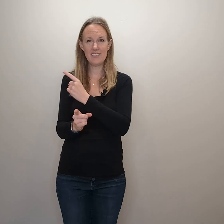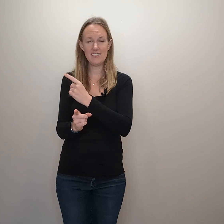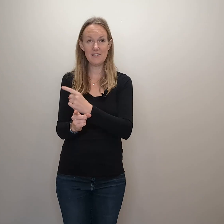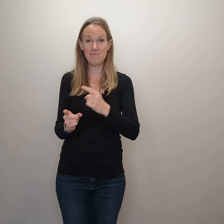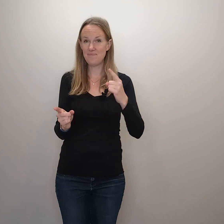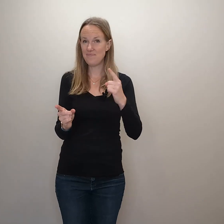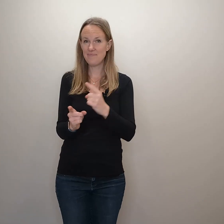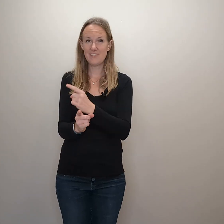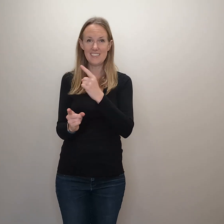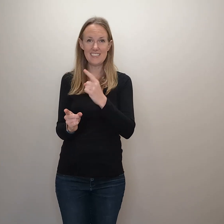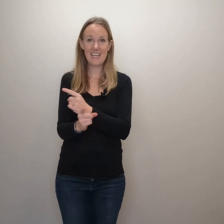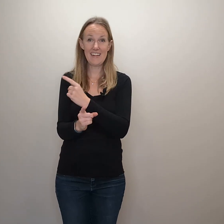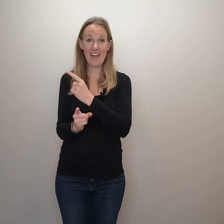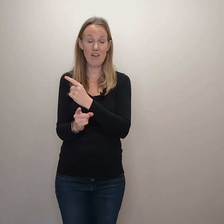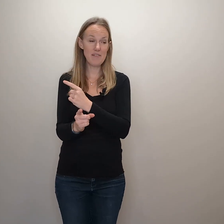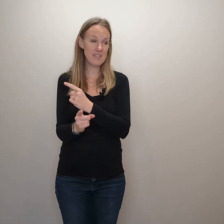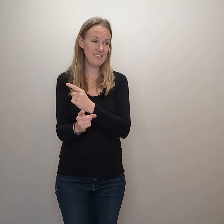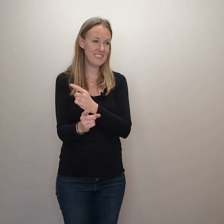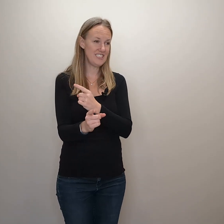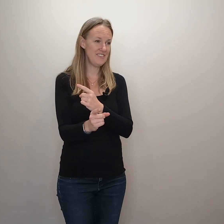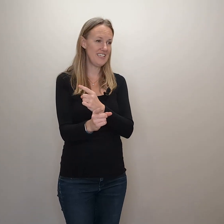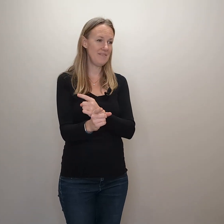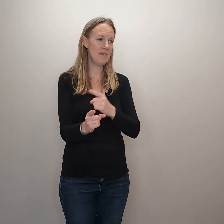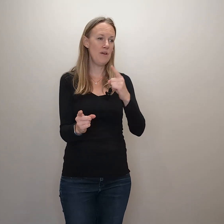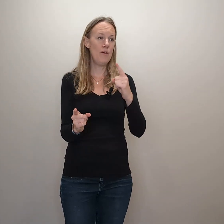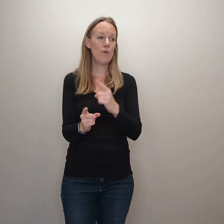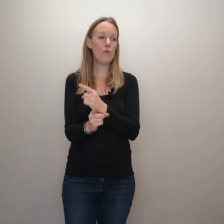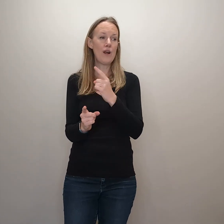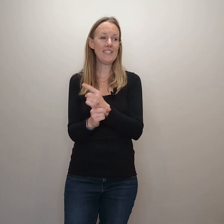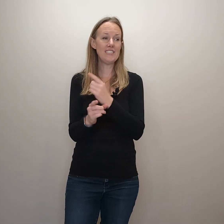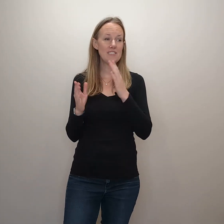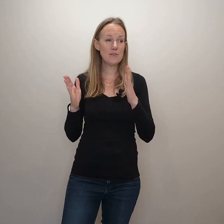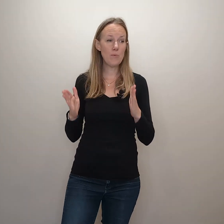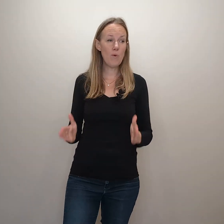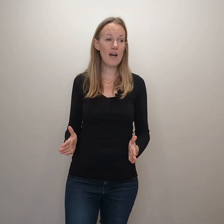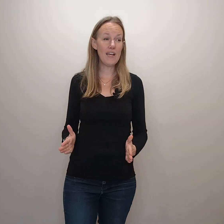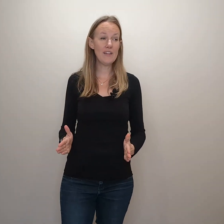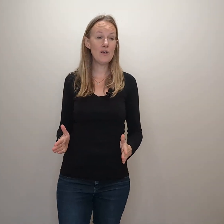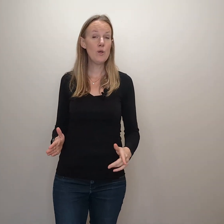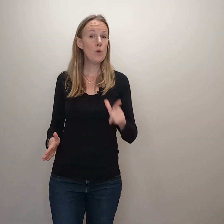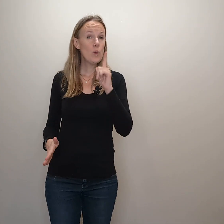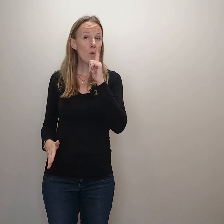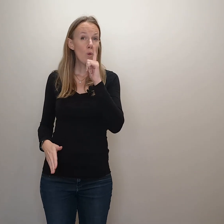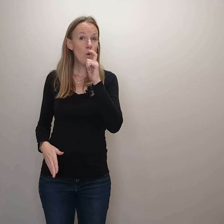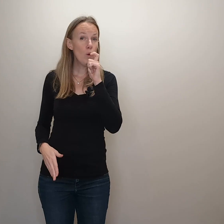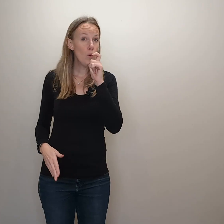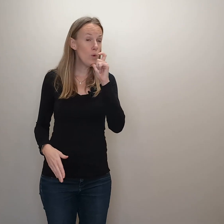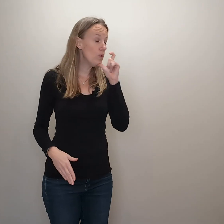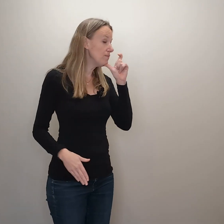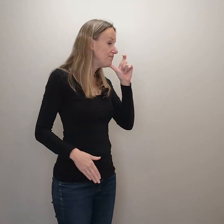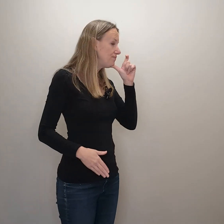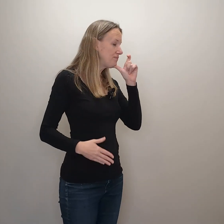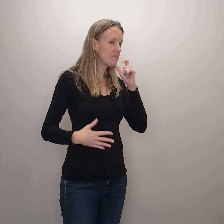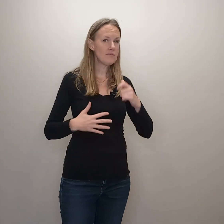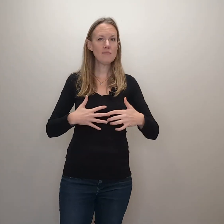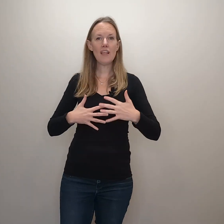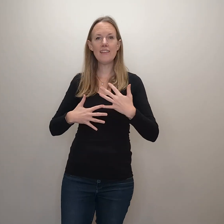fingers. That's just kind of how I've been used to doing it. Righteous one, who, and